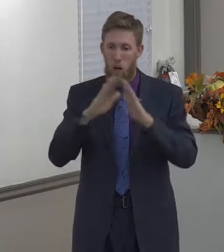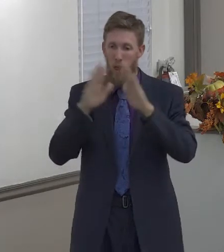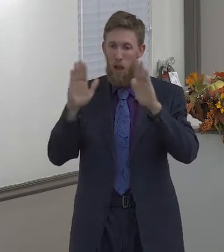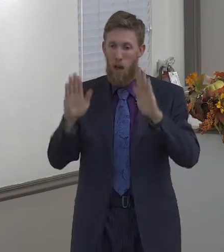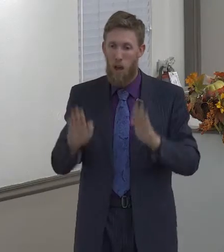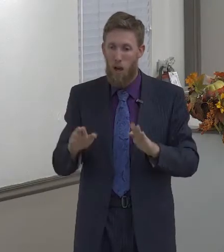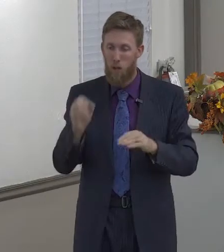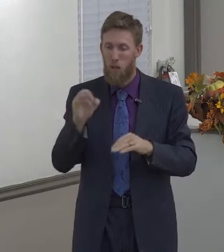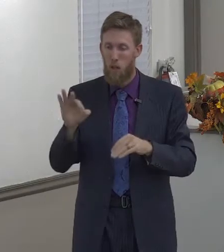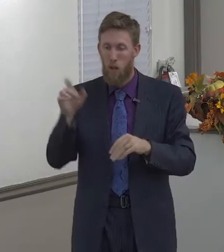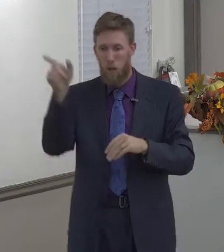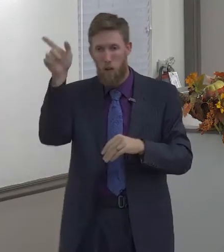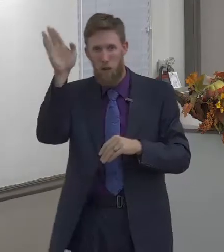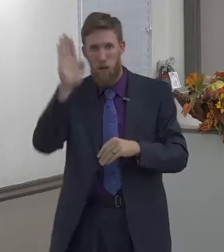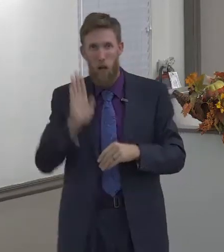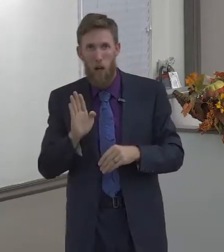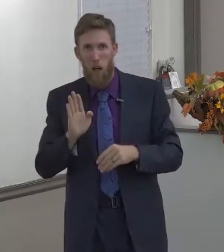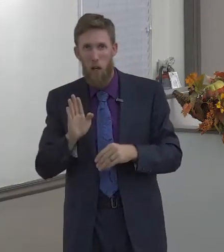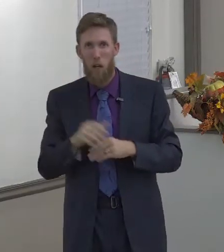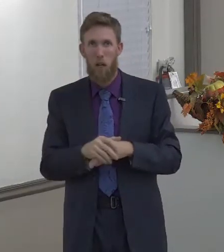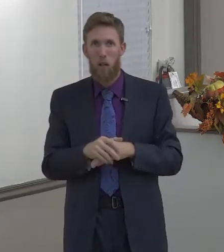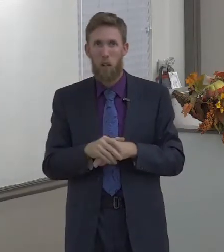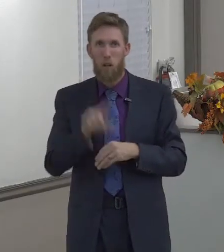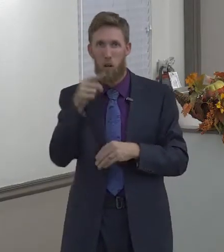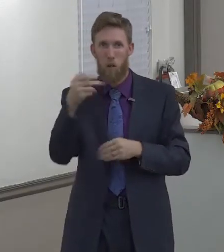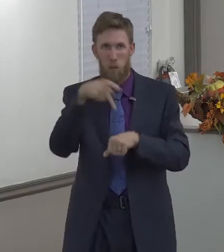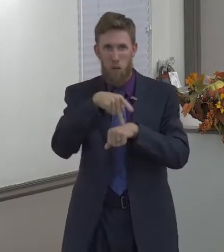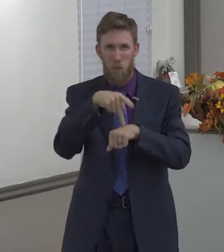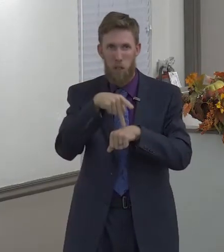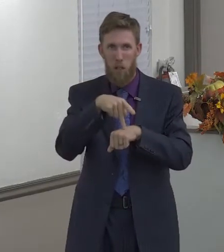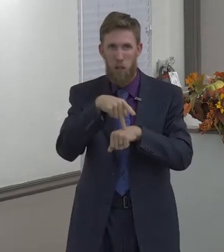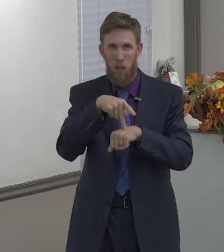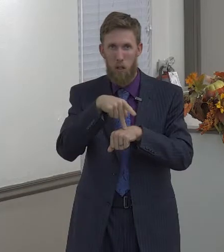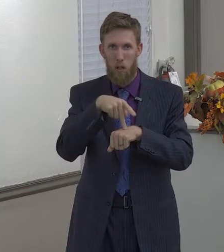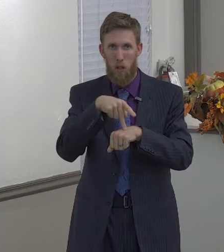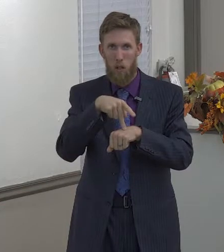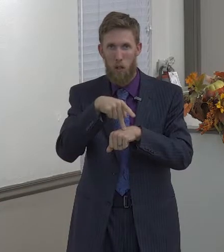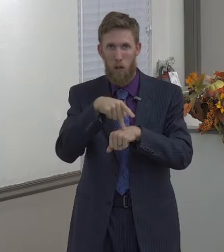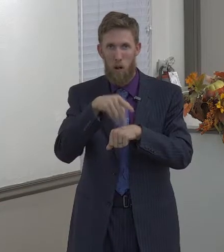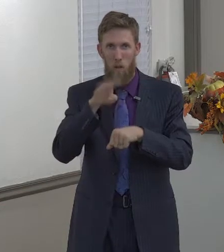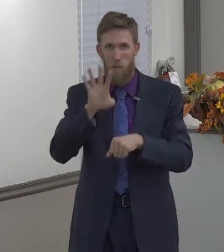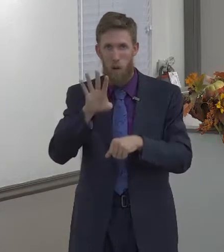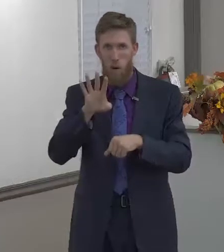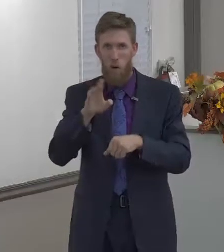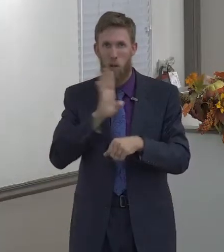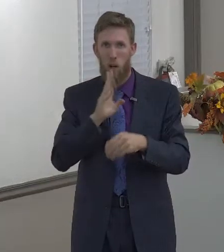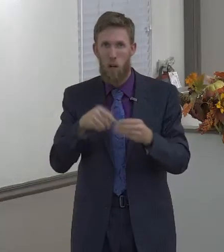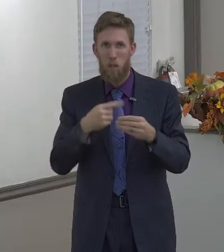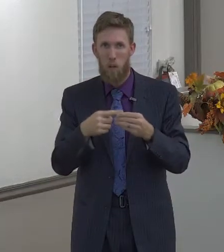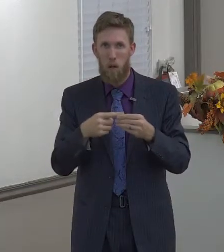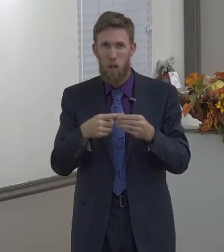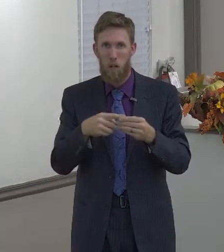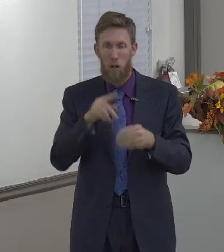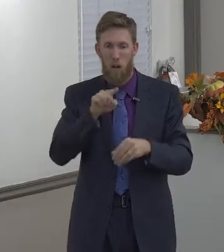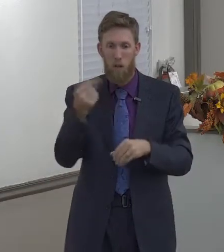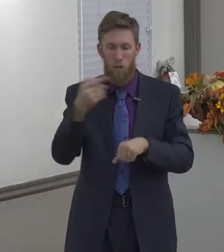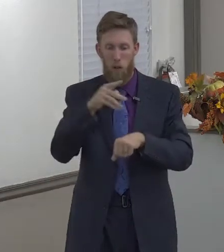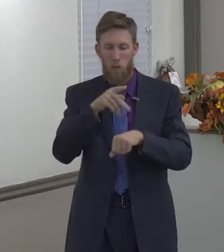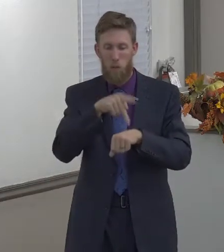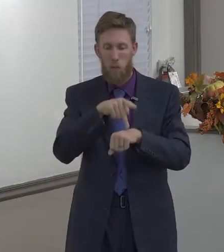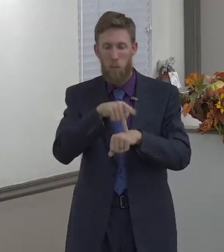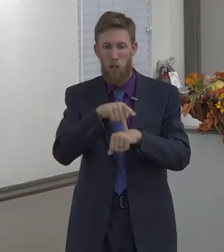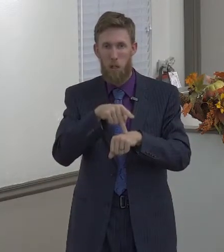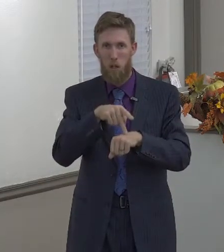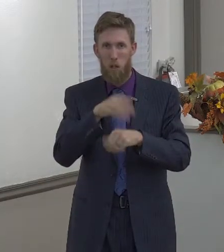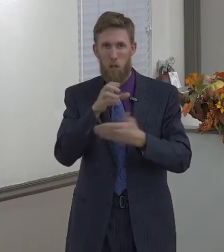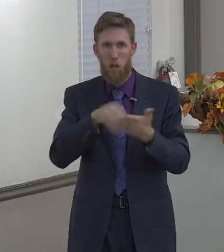"Ye also as lively stones are built up a spiritual house, and holy priesthood, to offer up spiritual sacrifices acceptable to God